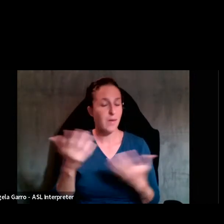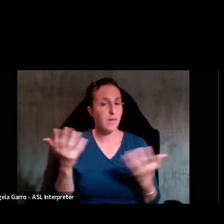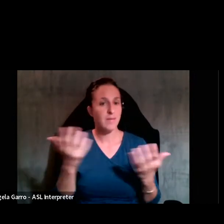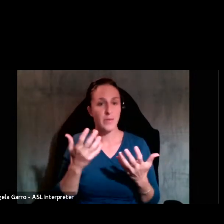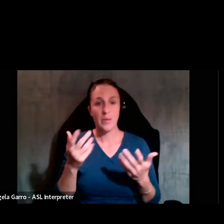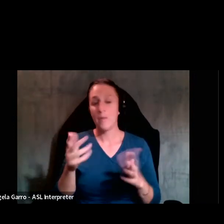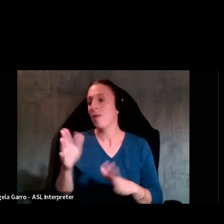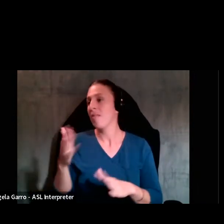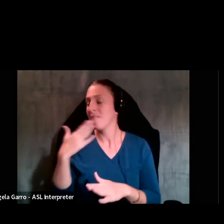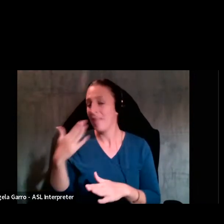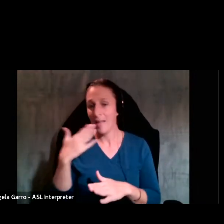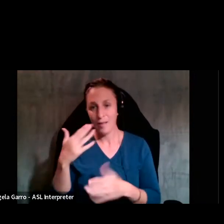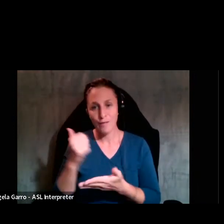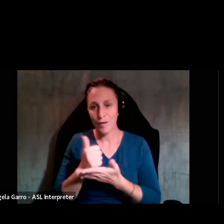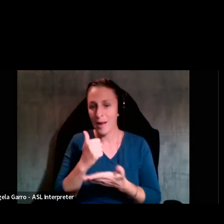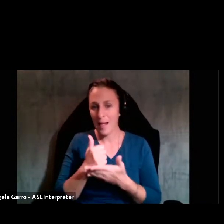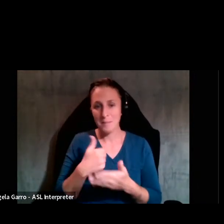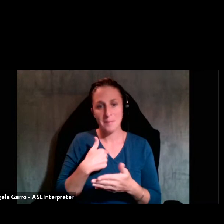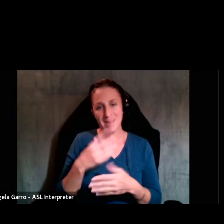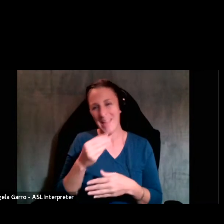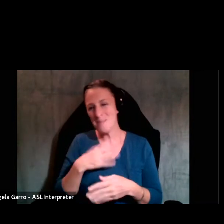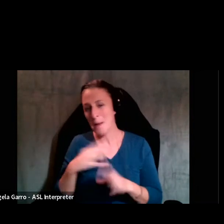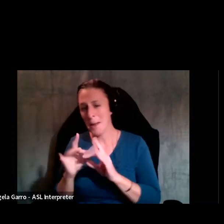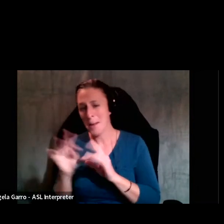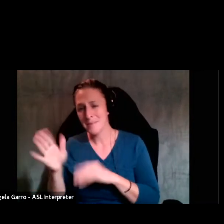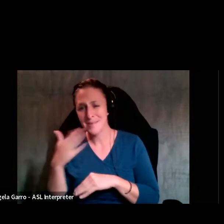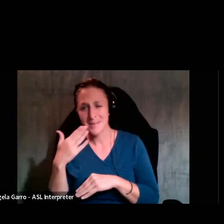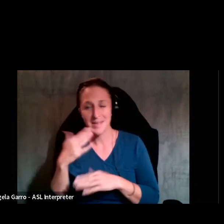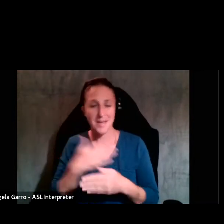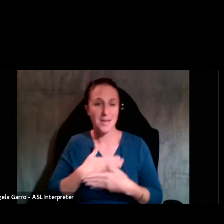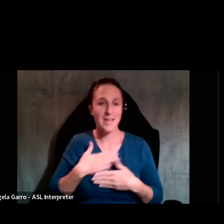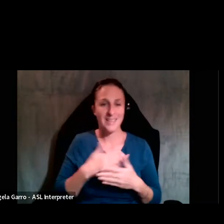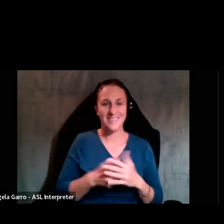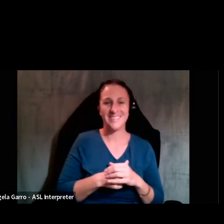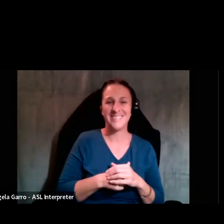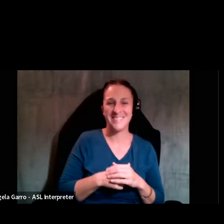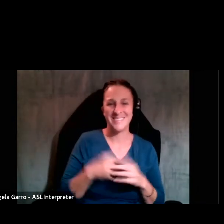thank you for helping me in my comments. I appreciate that.